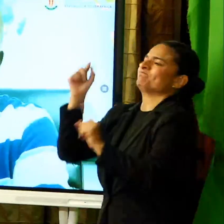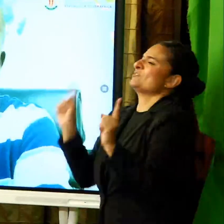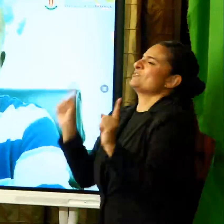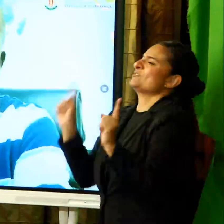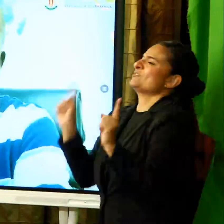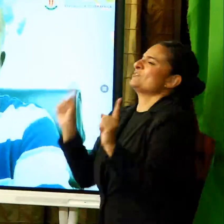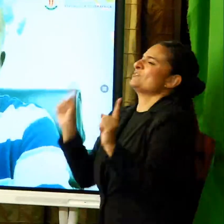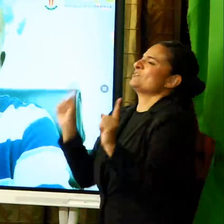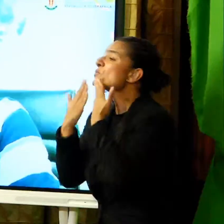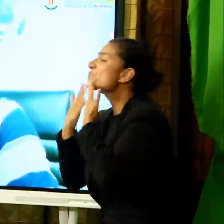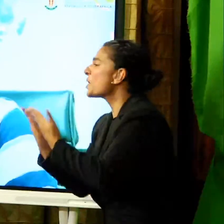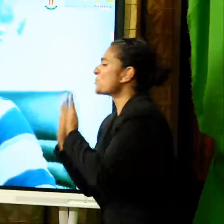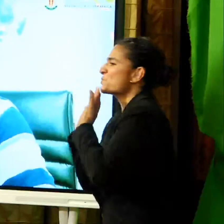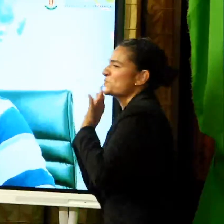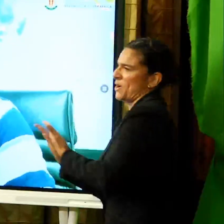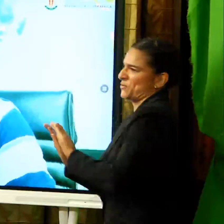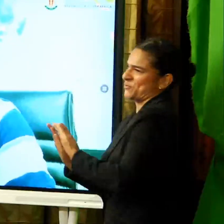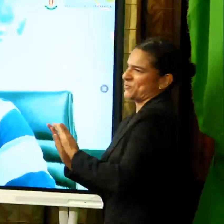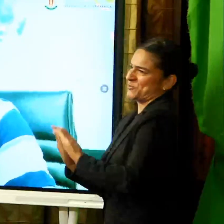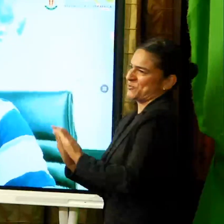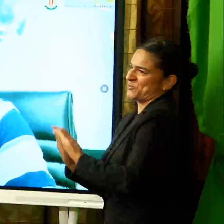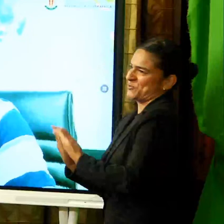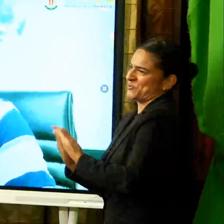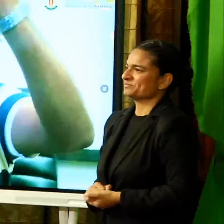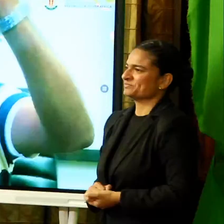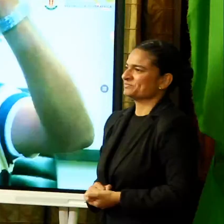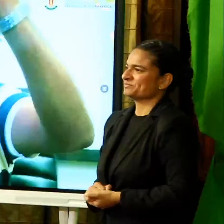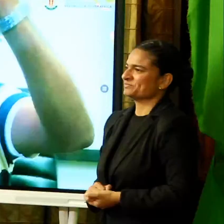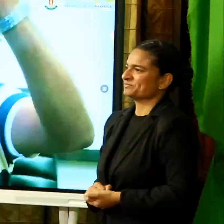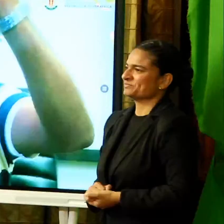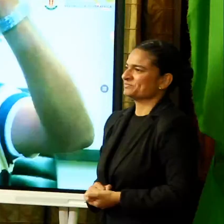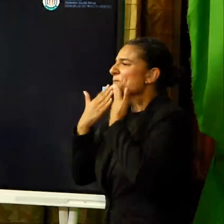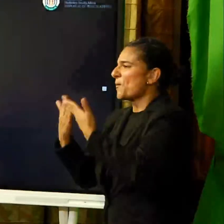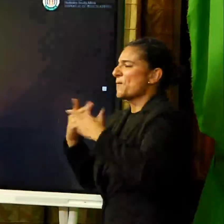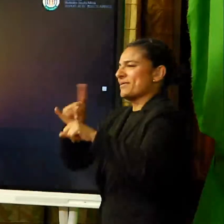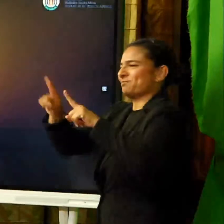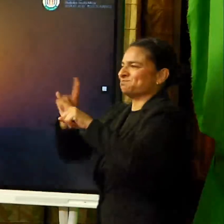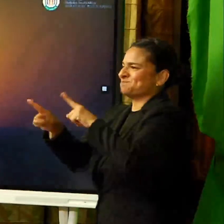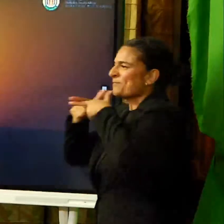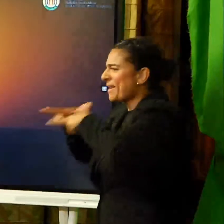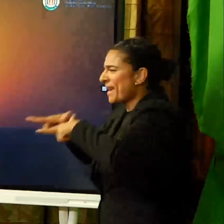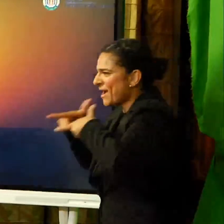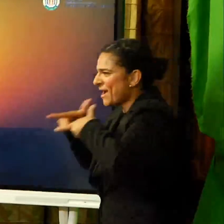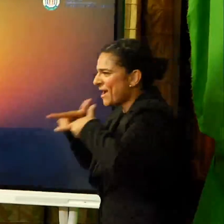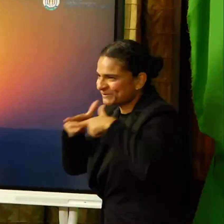Ngiyabonga. Enkosi. Danki. Ndihela kwami.